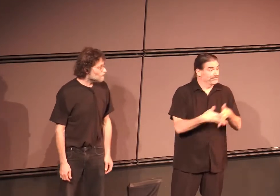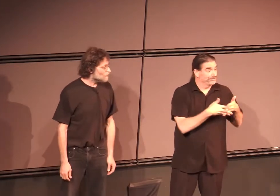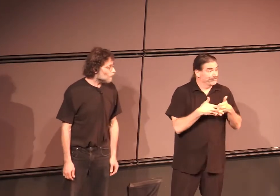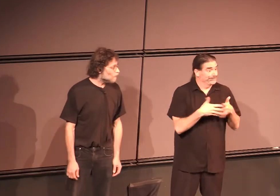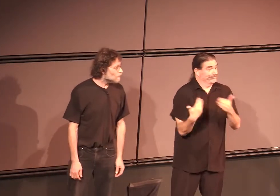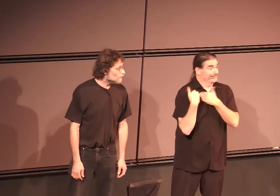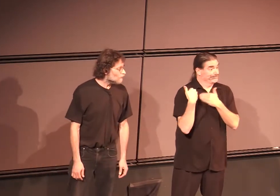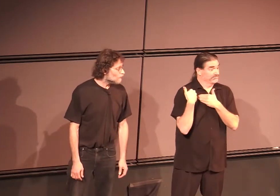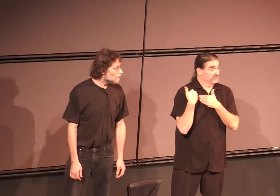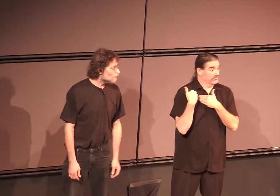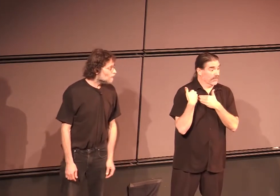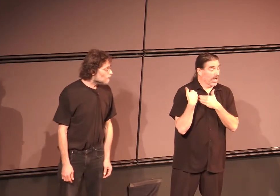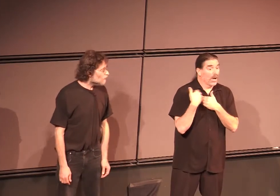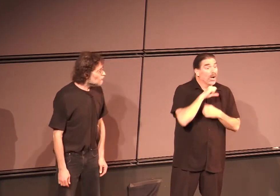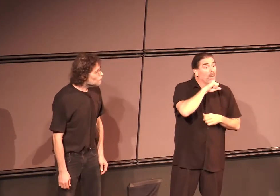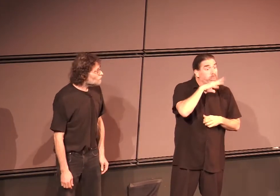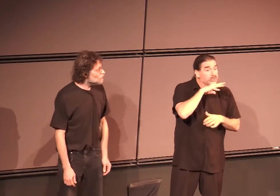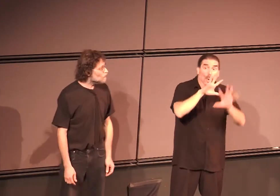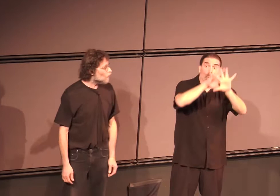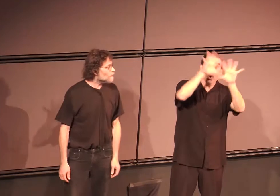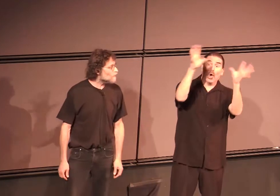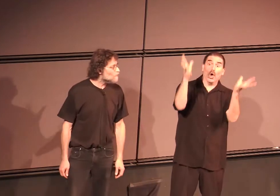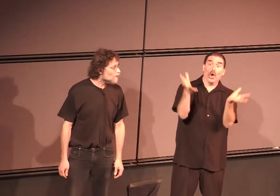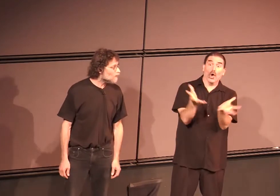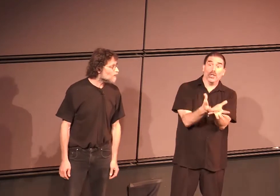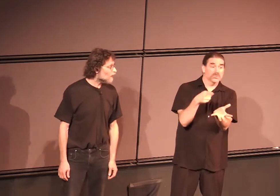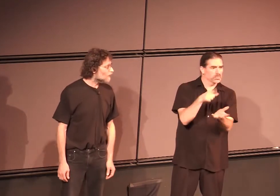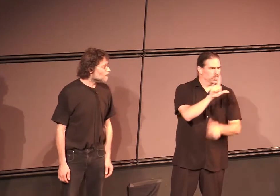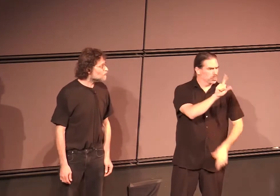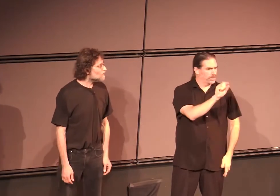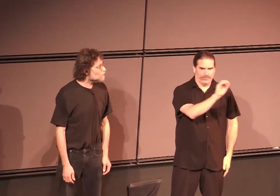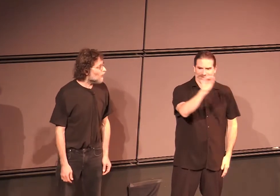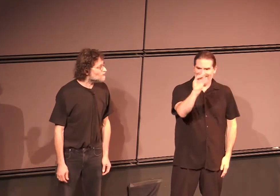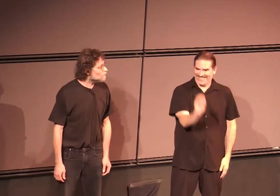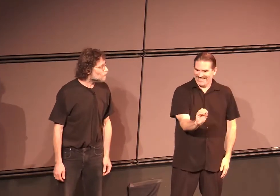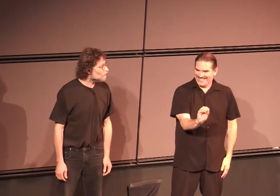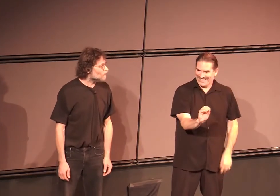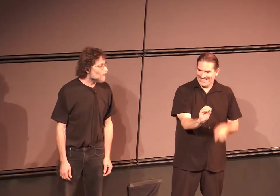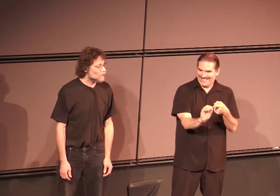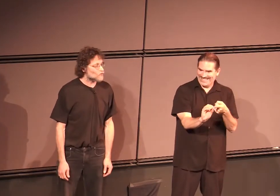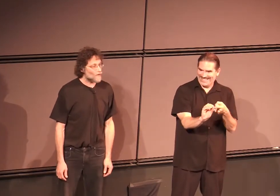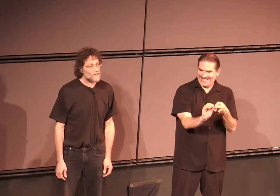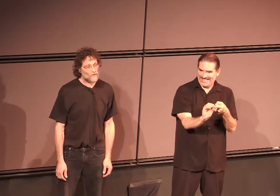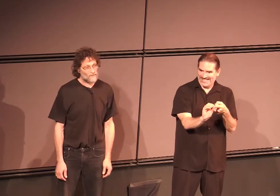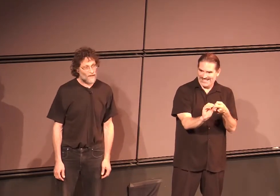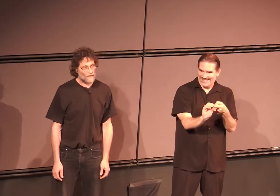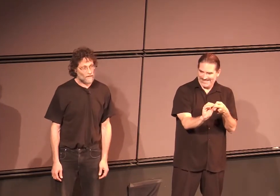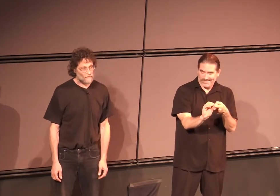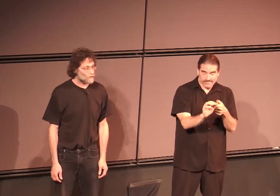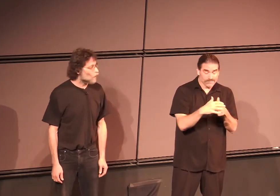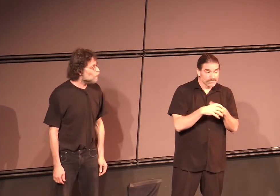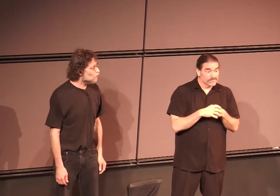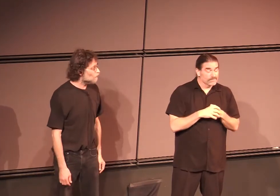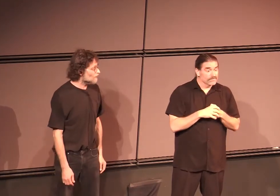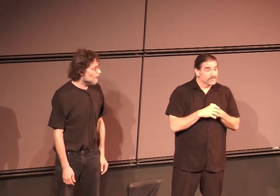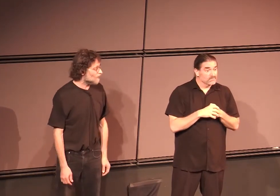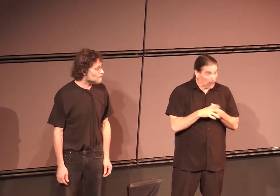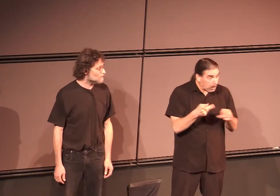So you should know that America is responsible for about 20% of the global warming gases in the